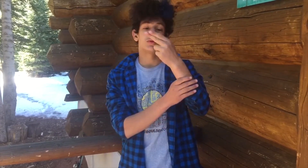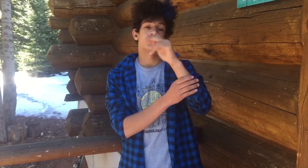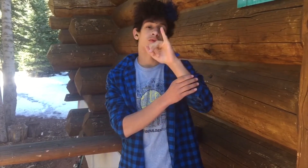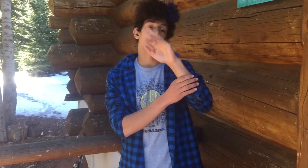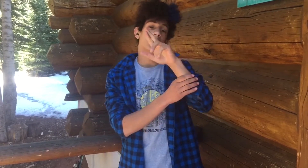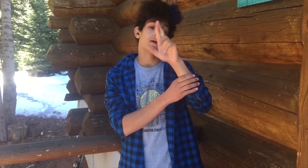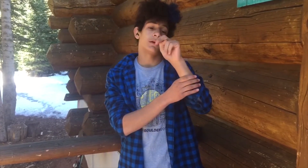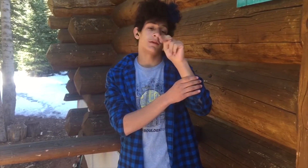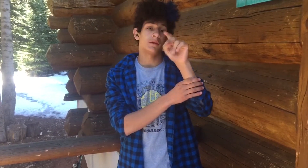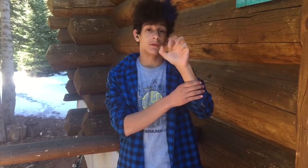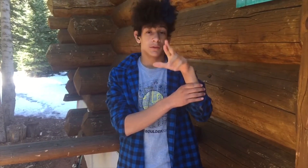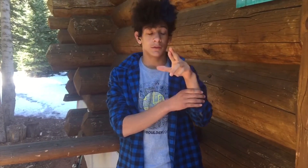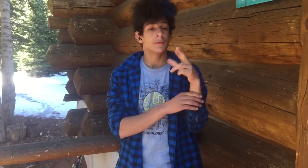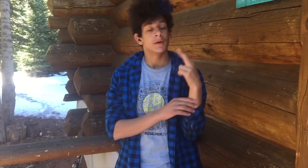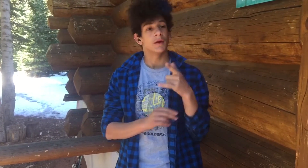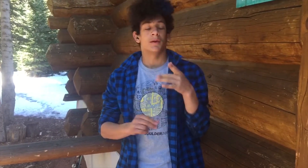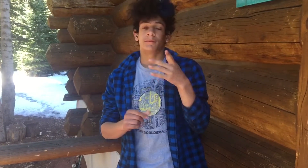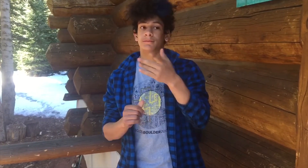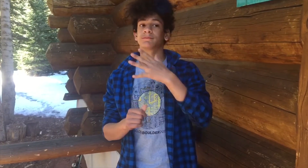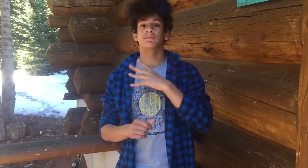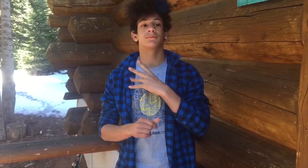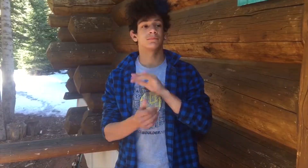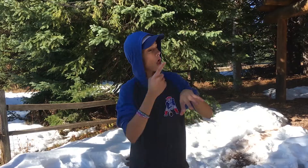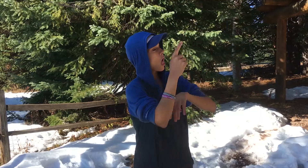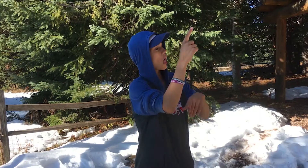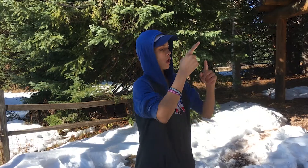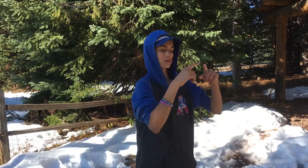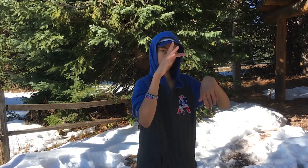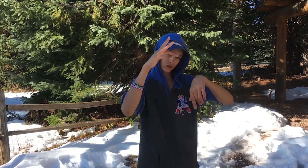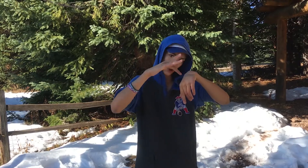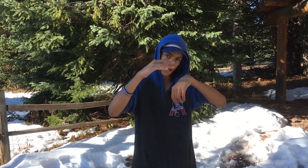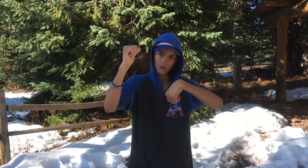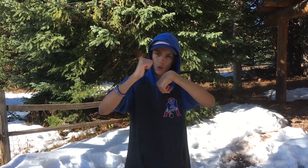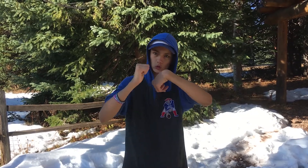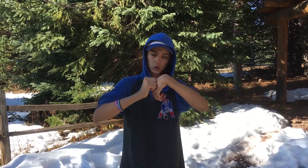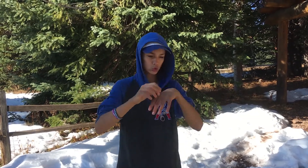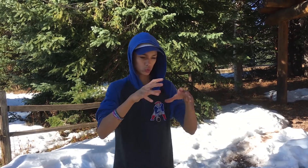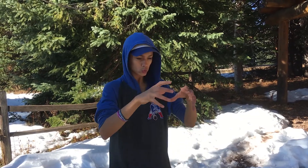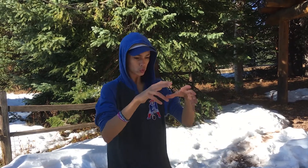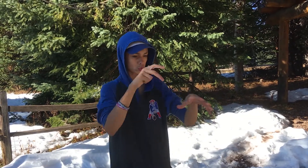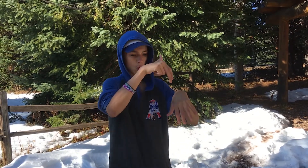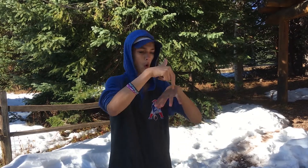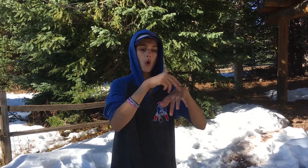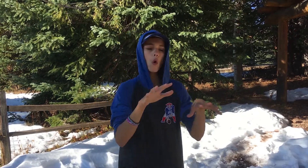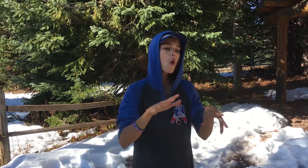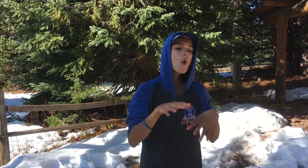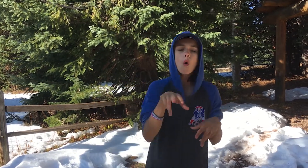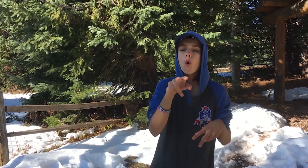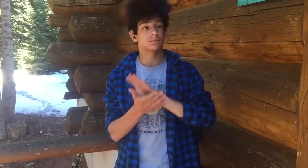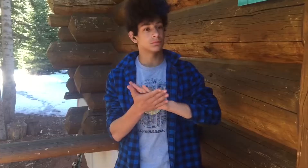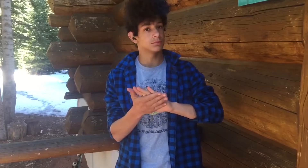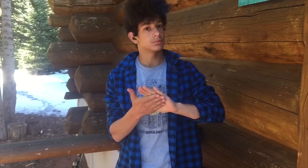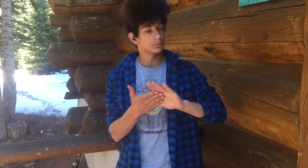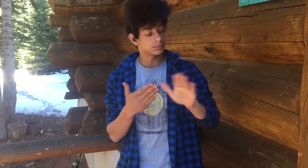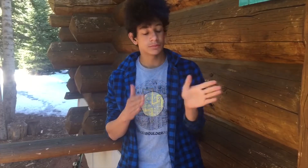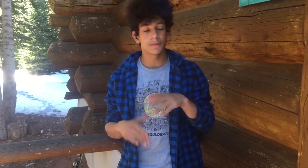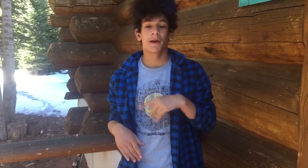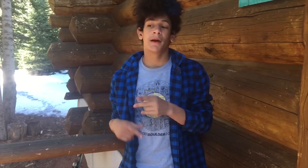of Shriner, and it was awesome. We got to the very top of the rock, and it was cool to look down. It was really